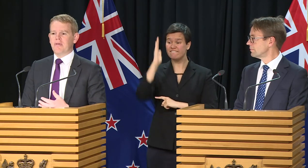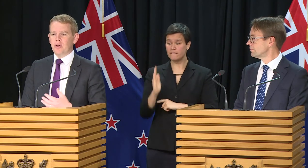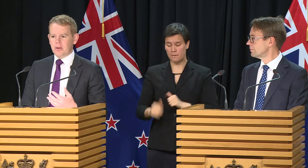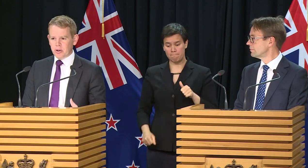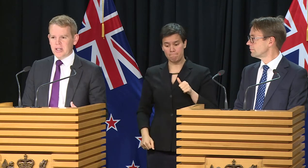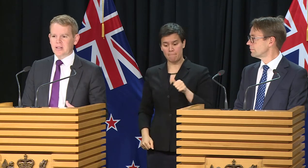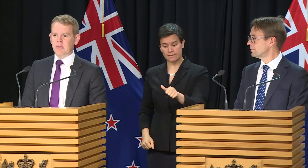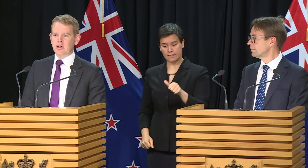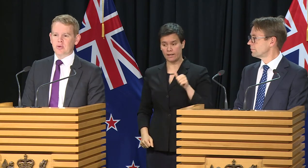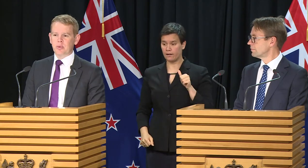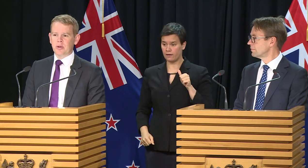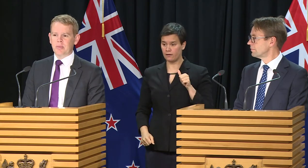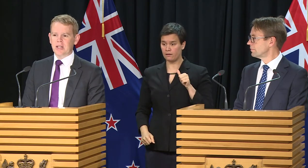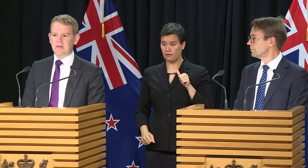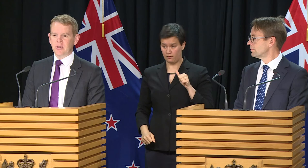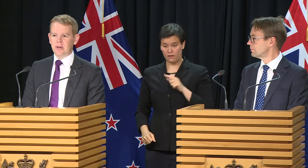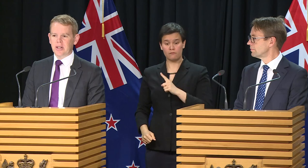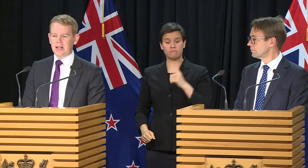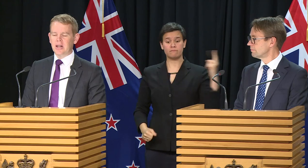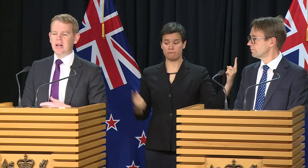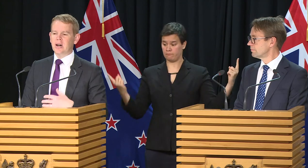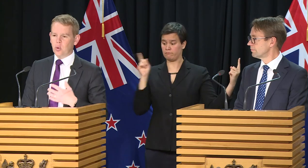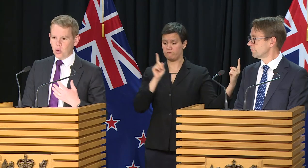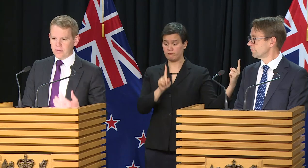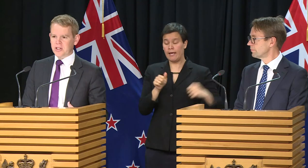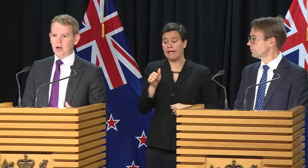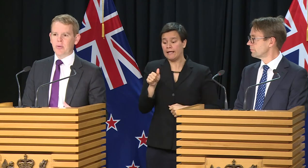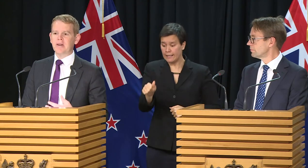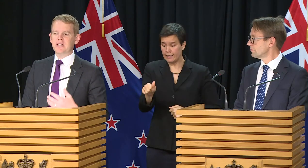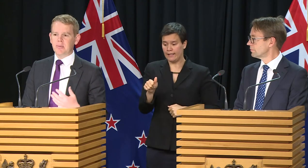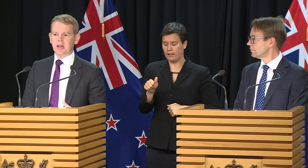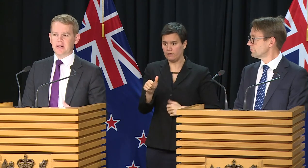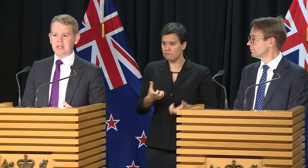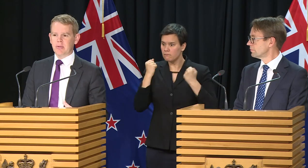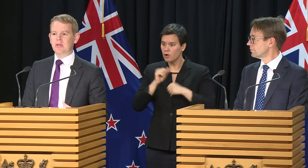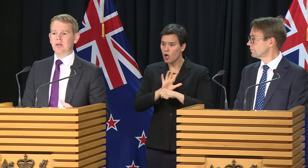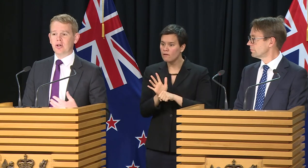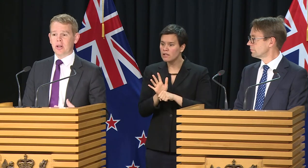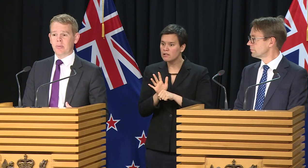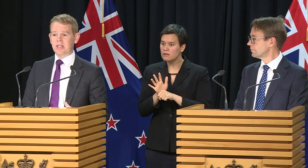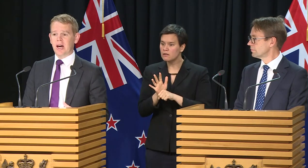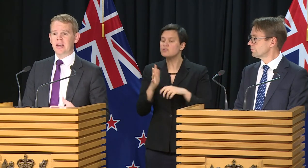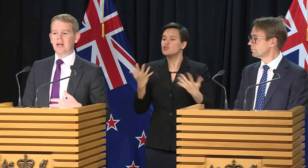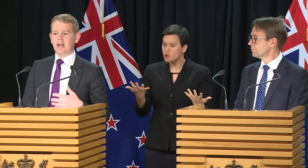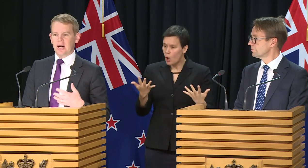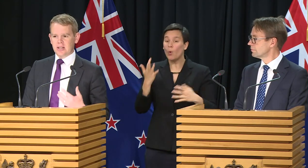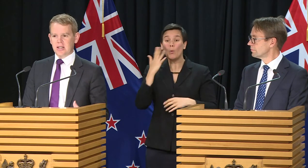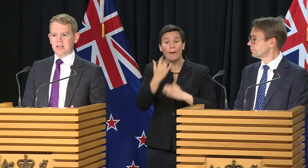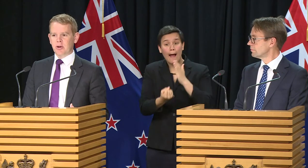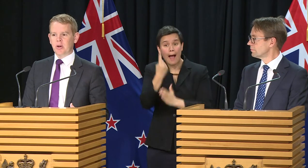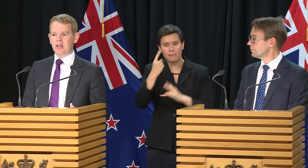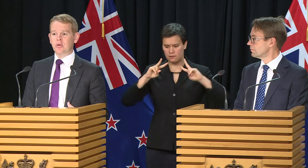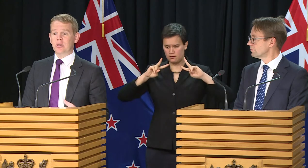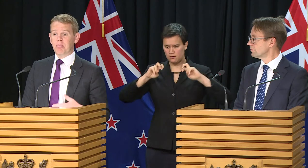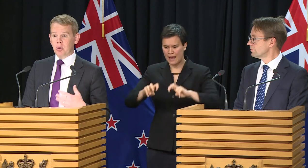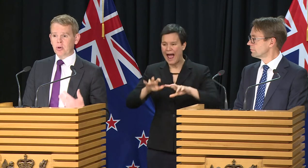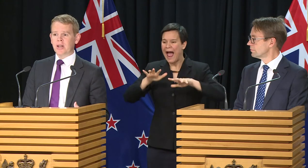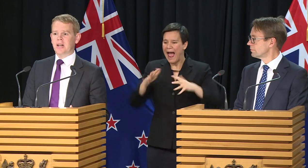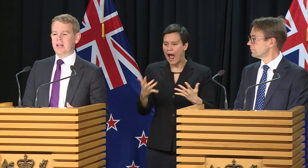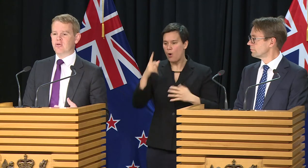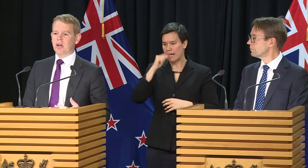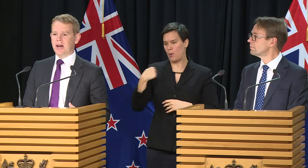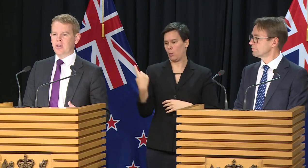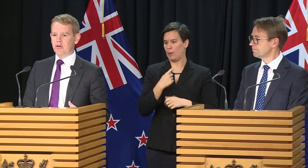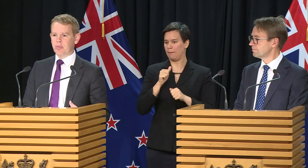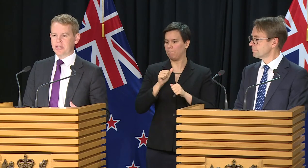So further protective measures were put in place following that. All of the time, whenever something like this happens, we look and we say, is there something we can do to build